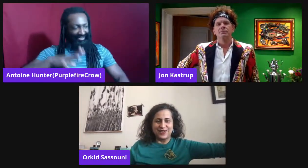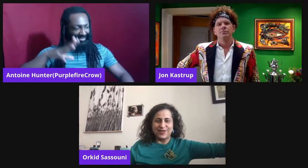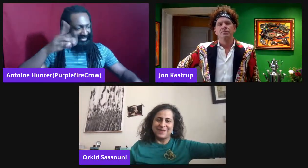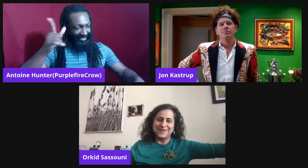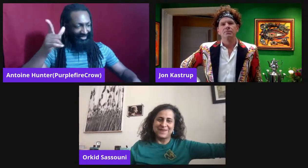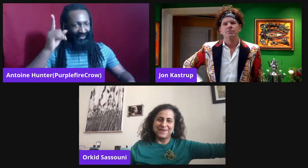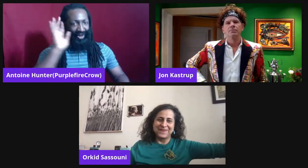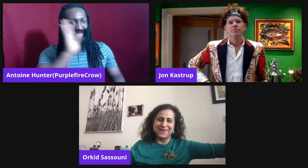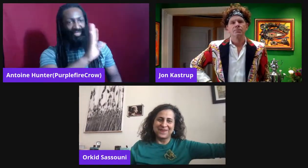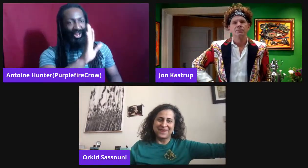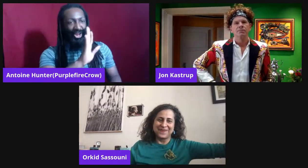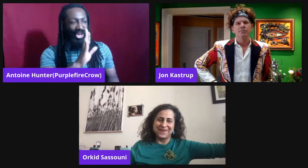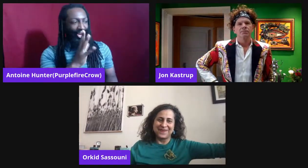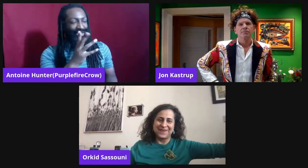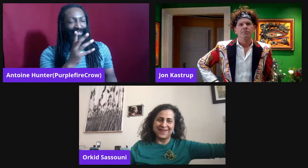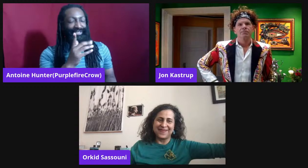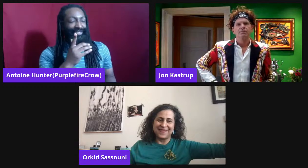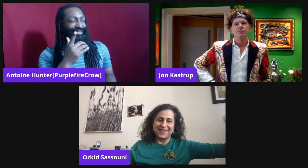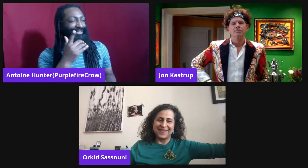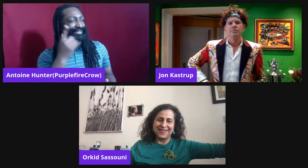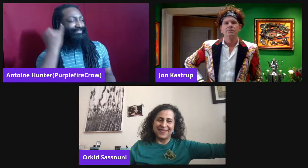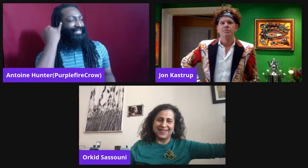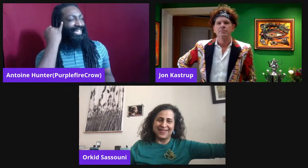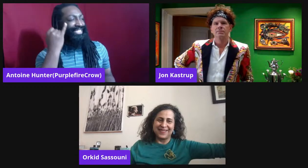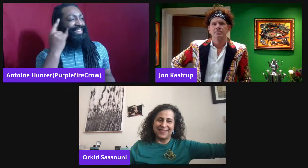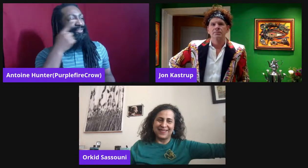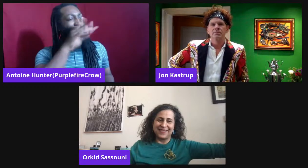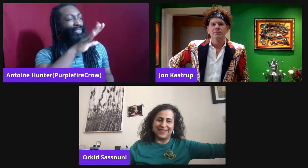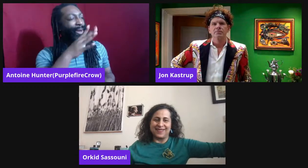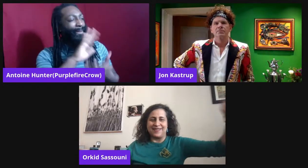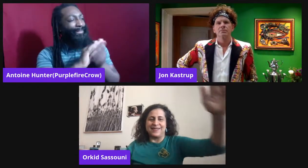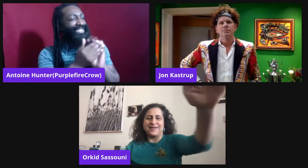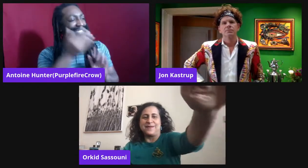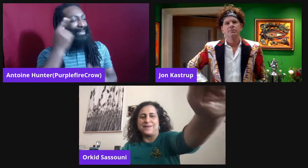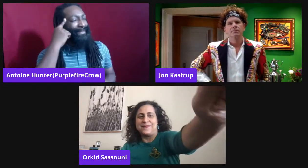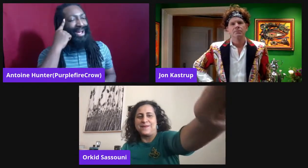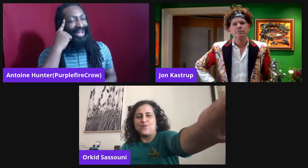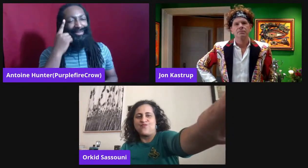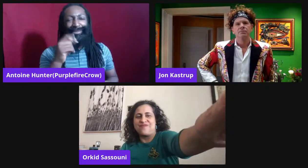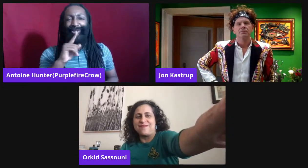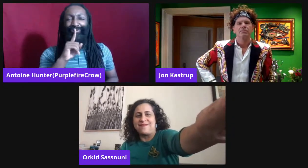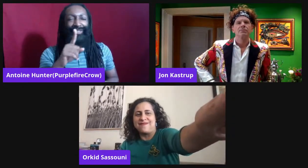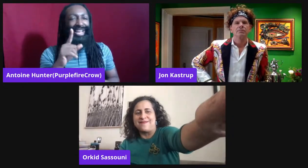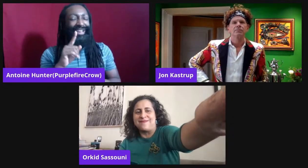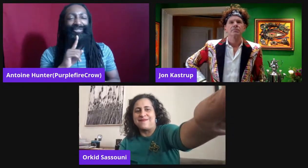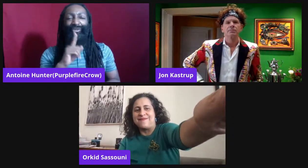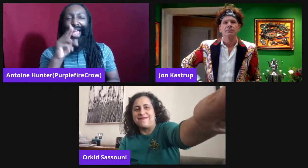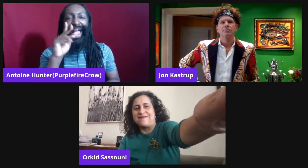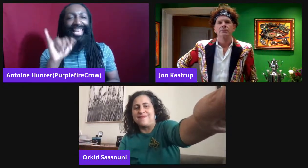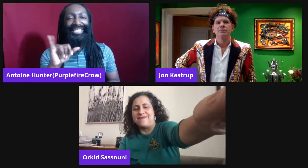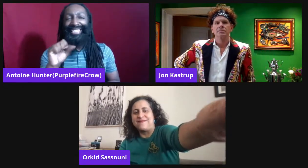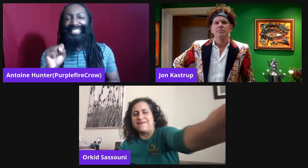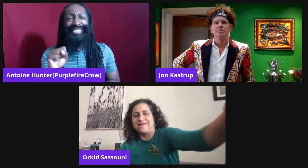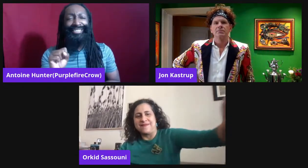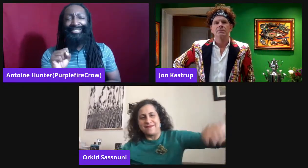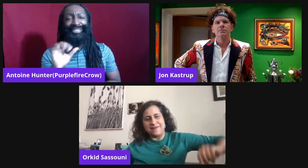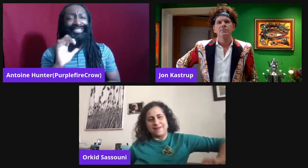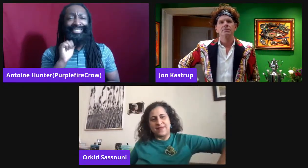No, we need to reject that. You are who you are.